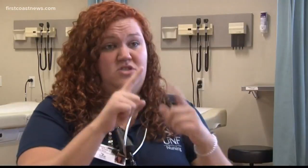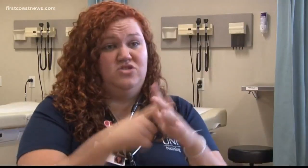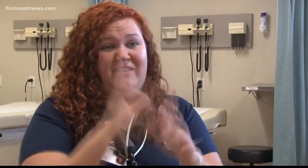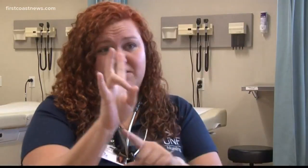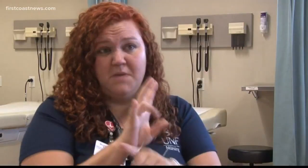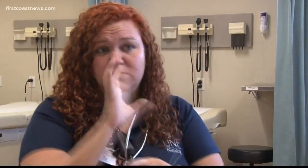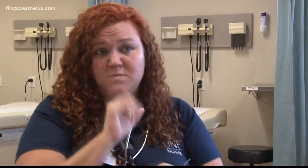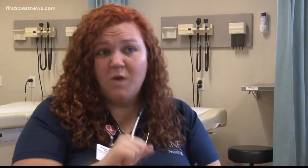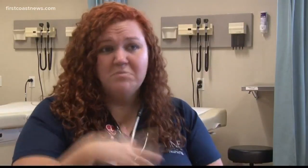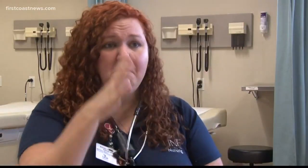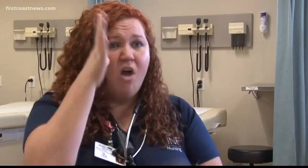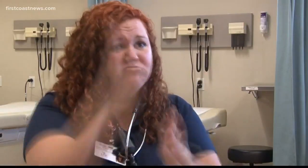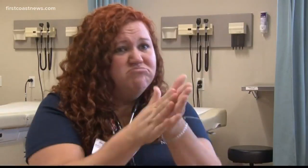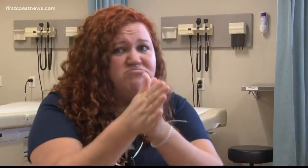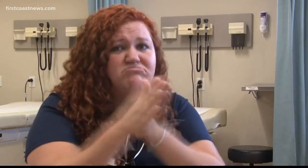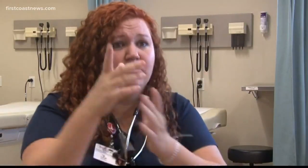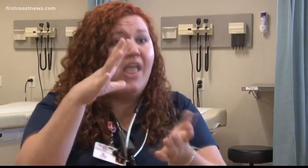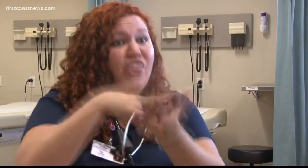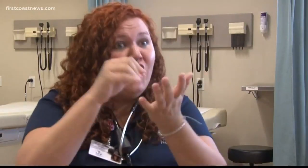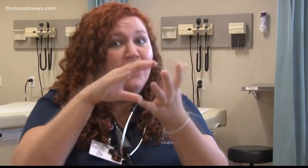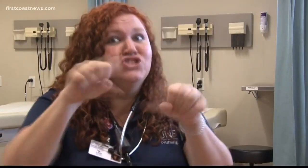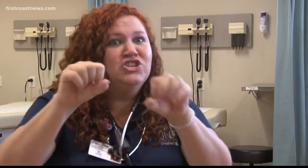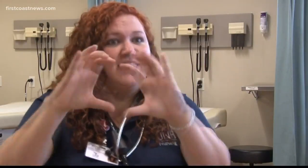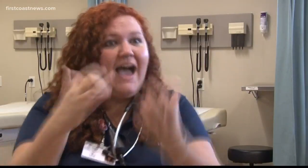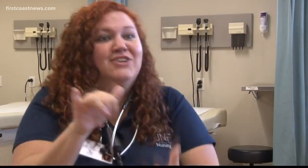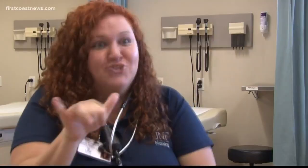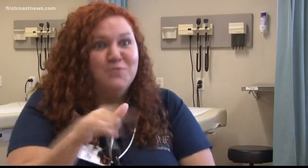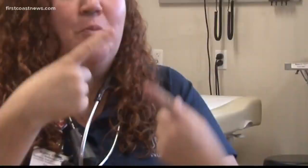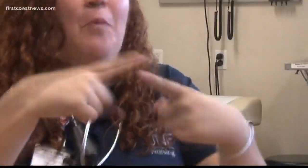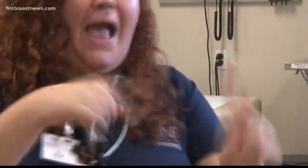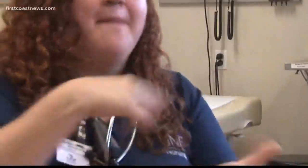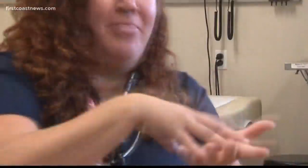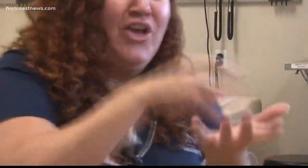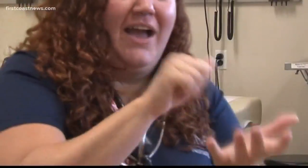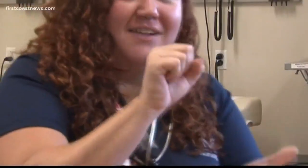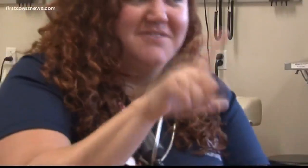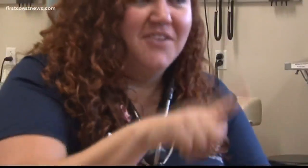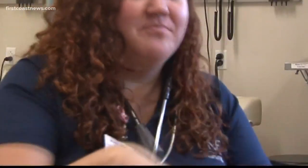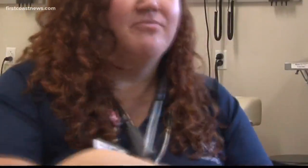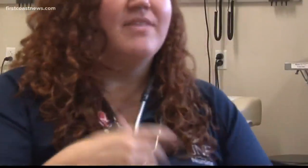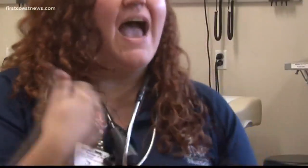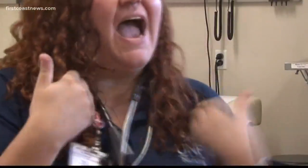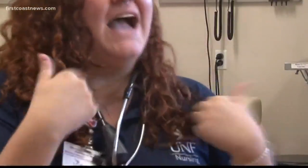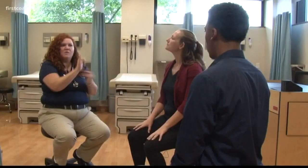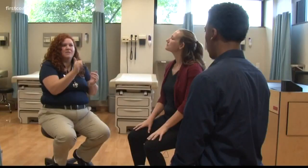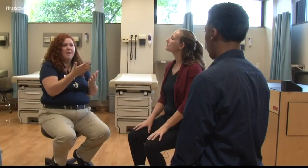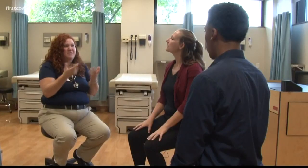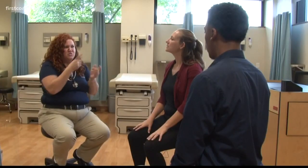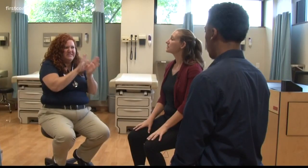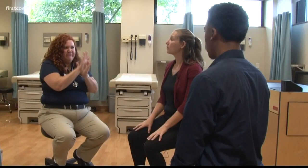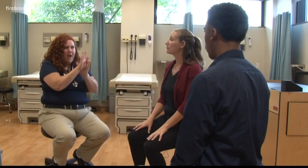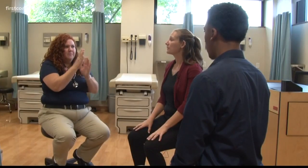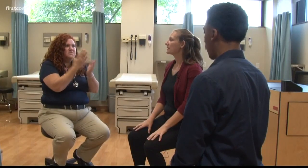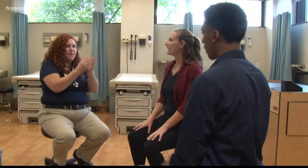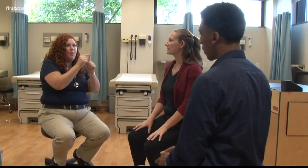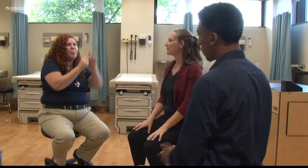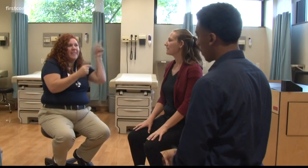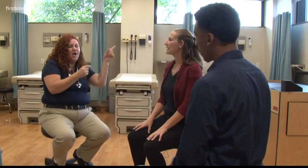about 7 months old, because as soon as my parents found out I was deaf, they were taking classes to learn sign language they could teach me. Myself, Baker, and her